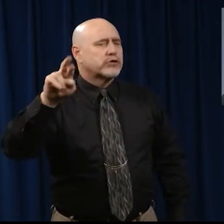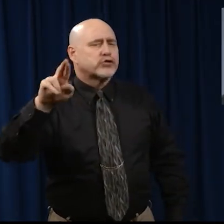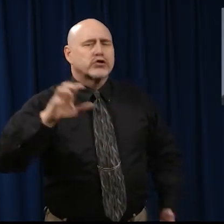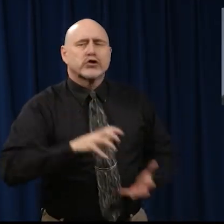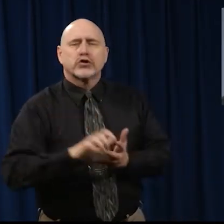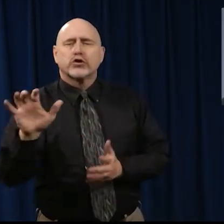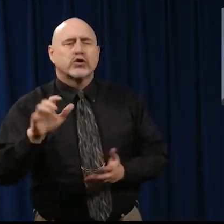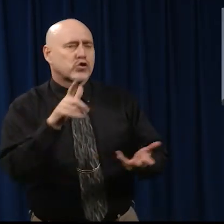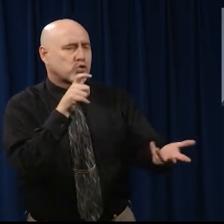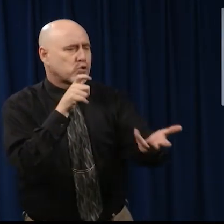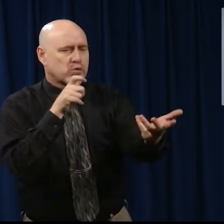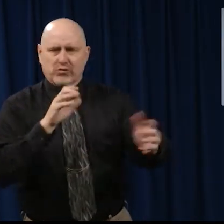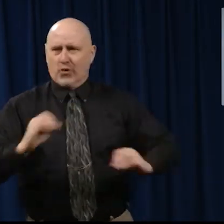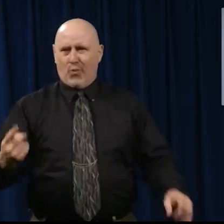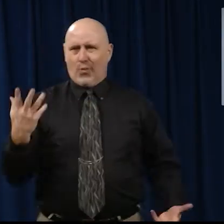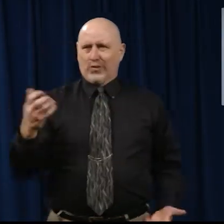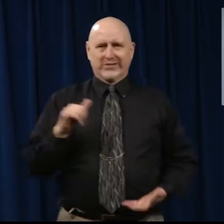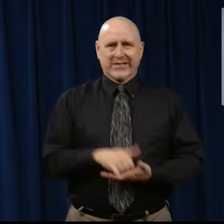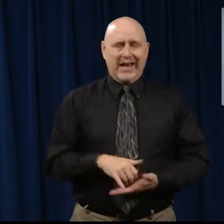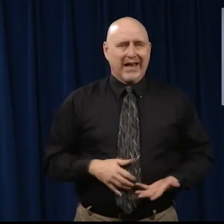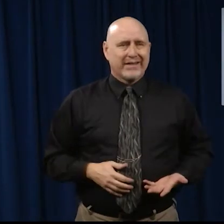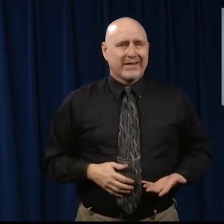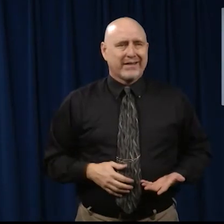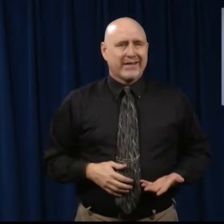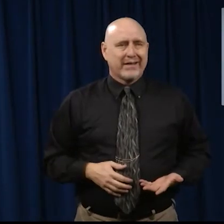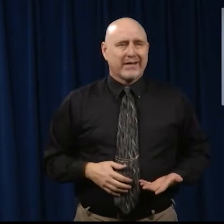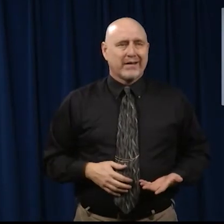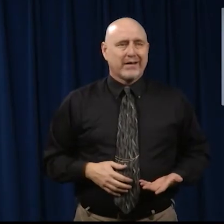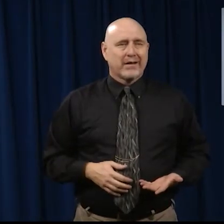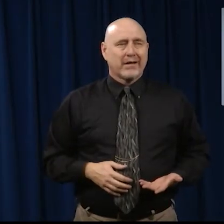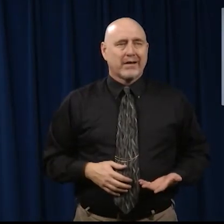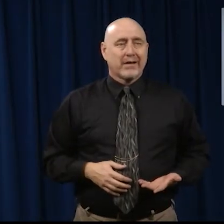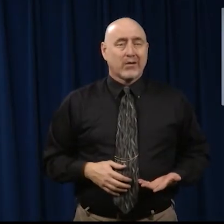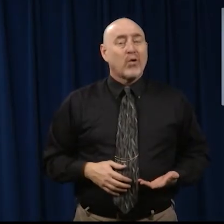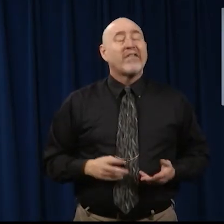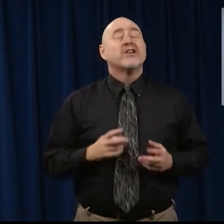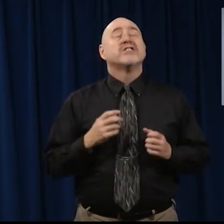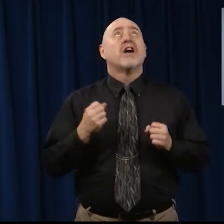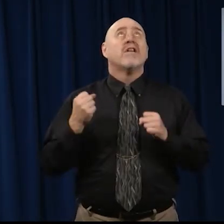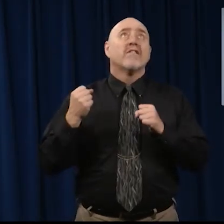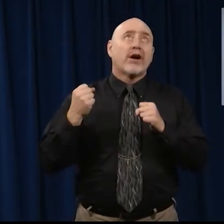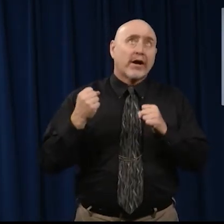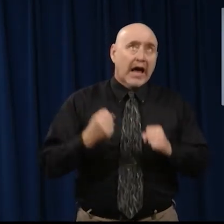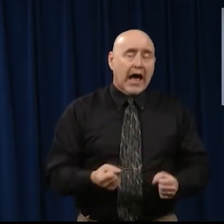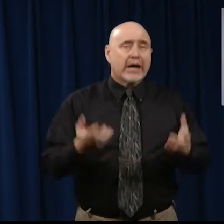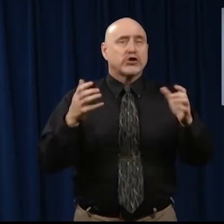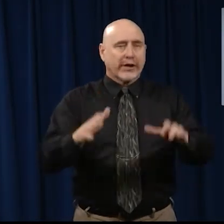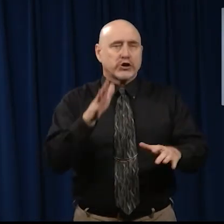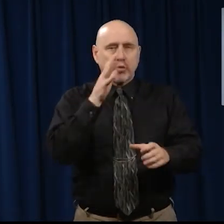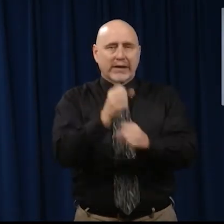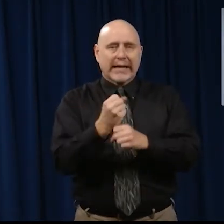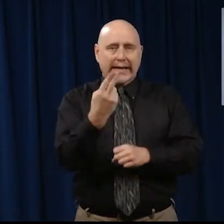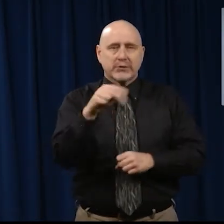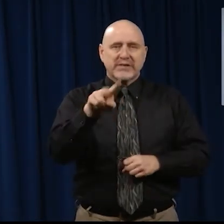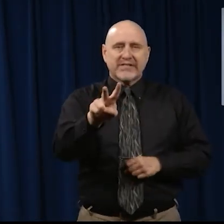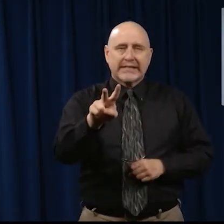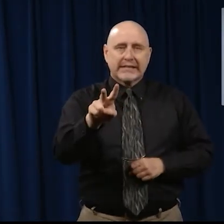cancer? Nobody wants to die of cervical cancer. Well, there's a very, very high chance that you're going to get